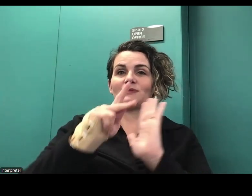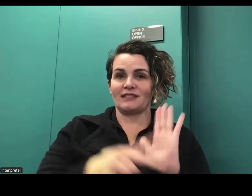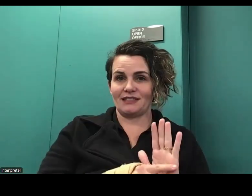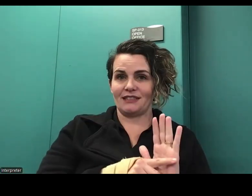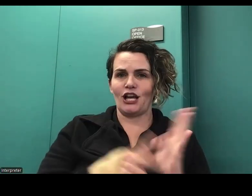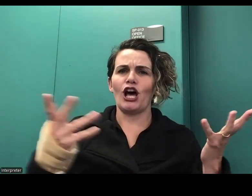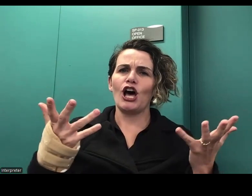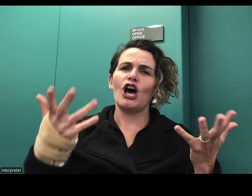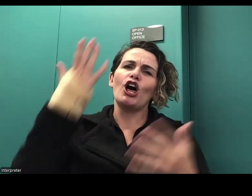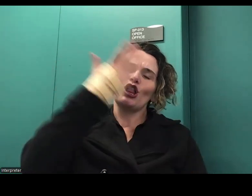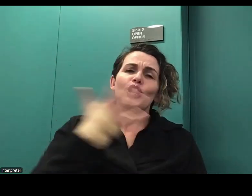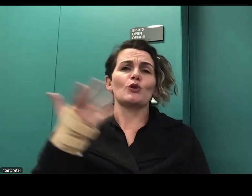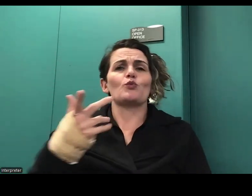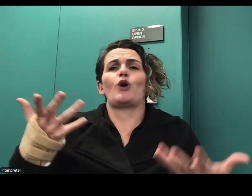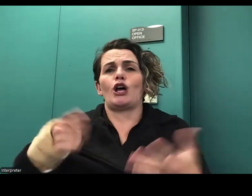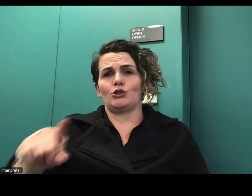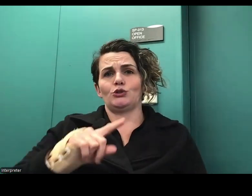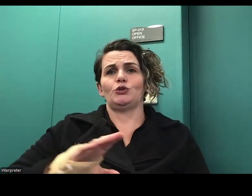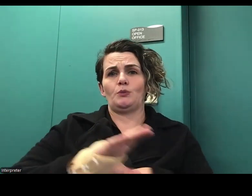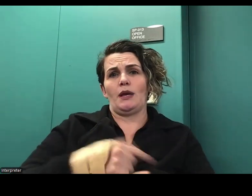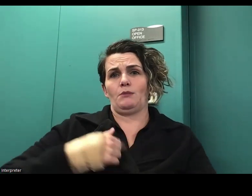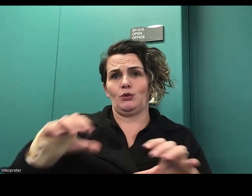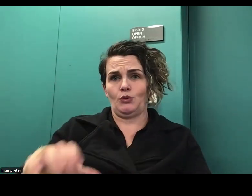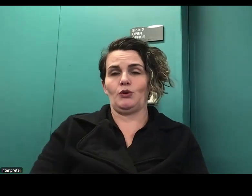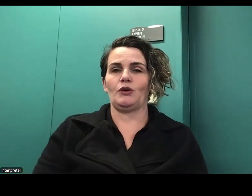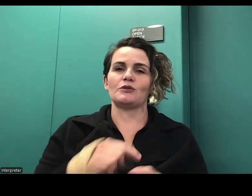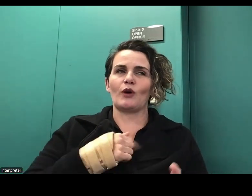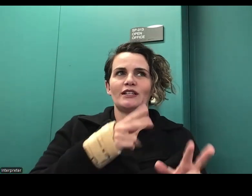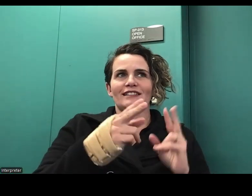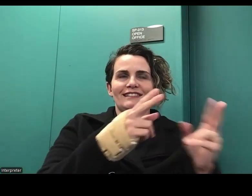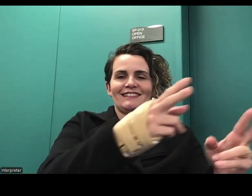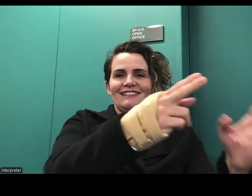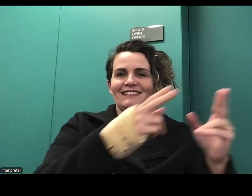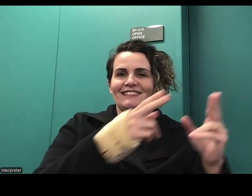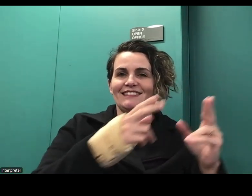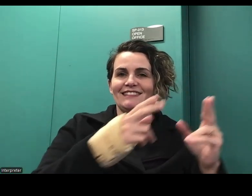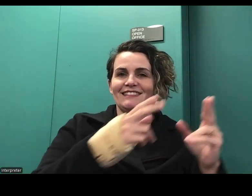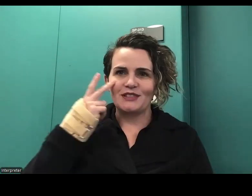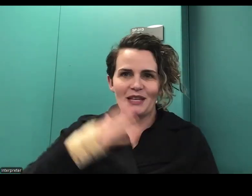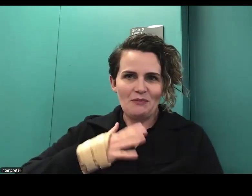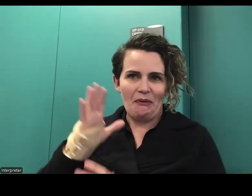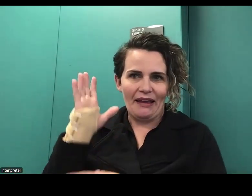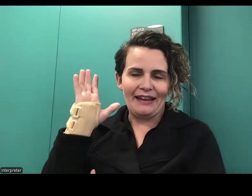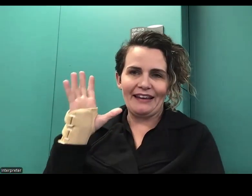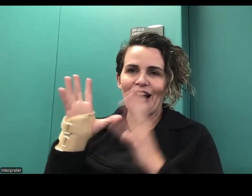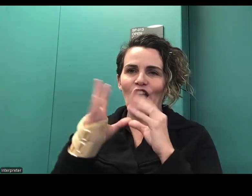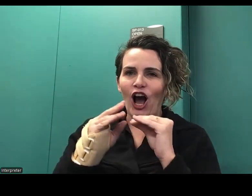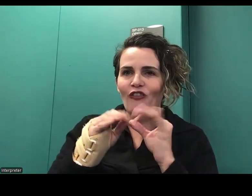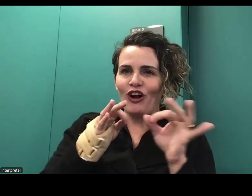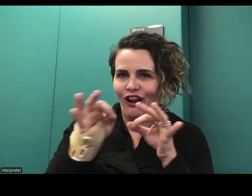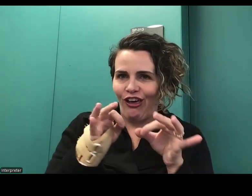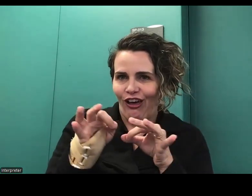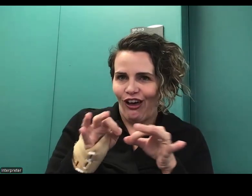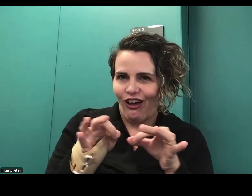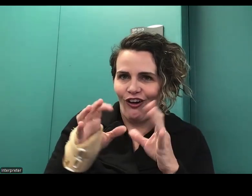look what you made me do. So I just took snippets. Oh, you should have seen my conference, like how my conference description,